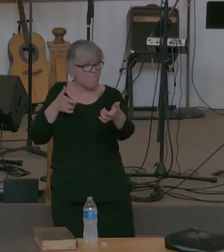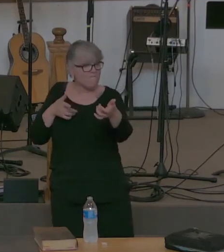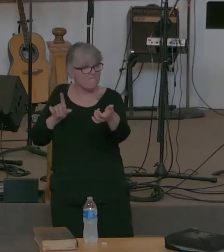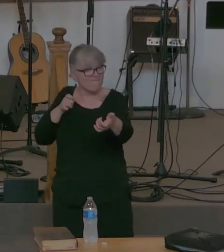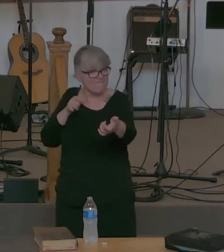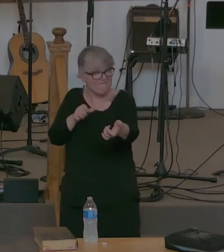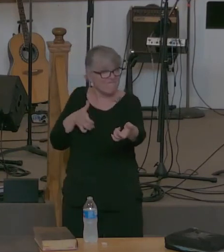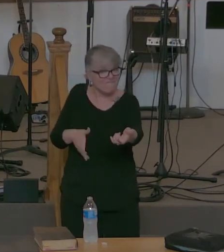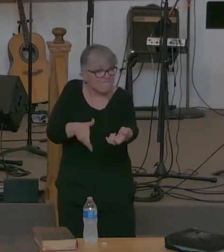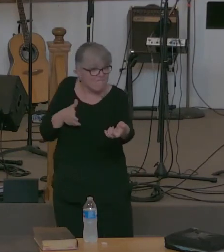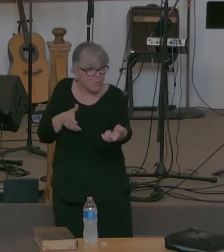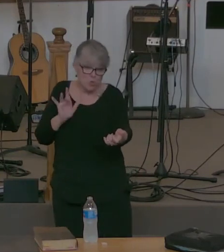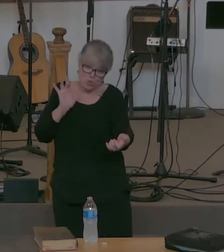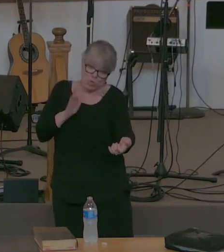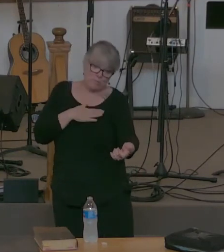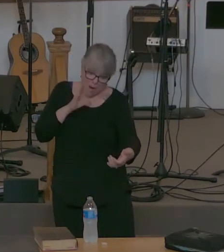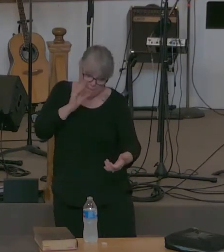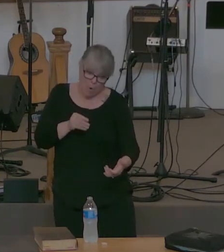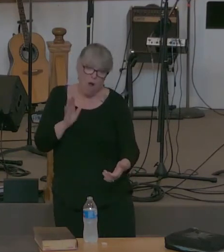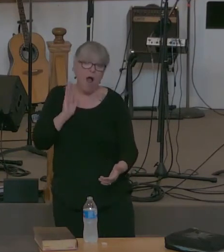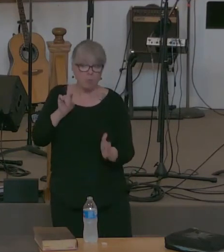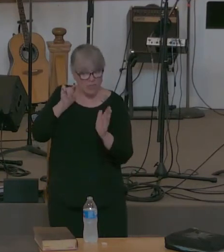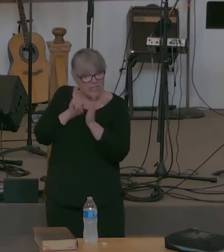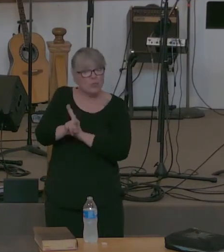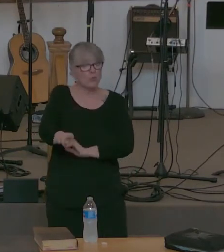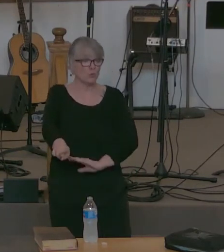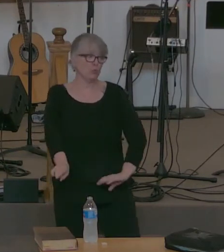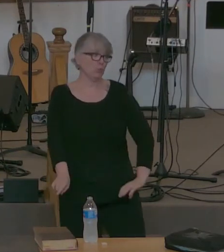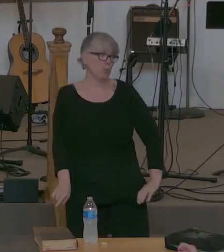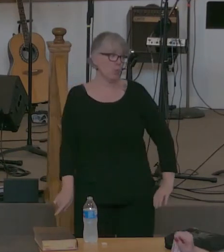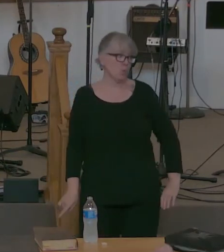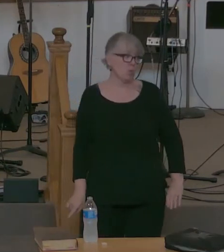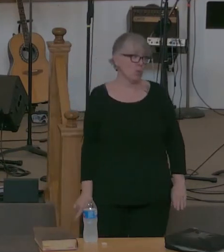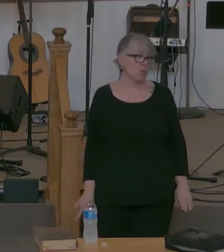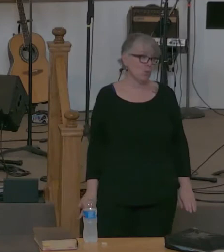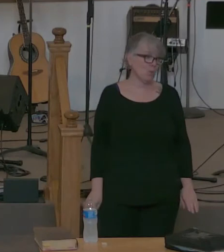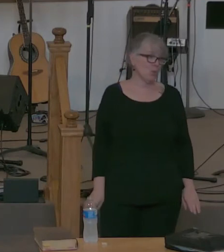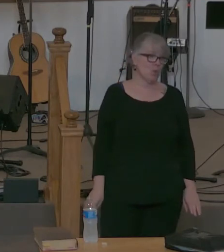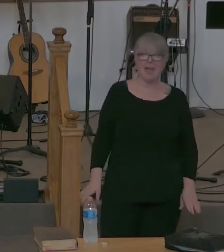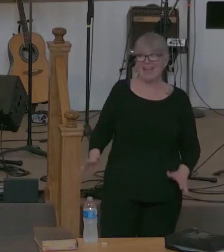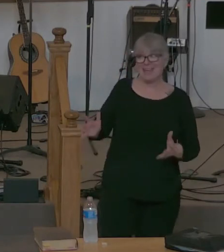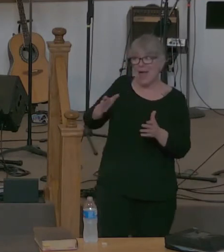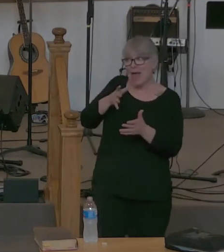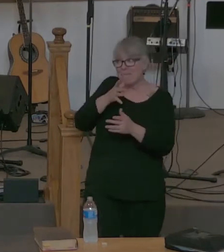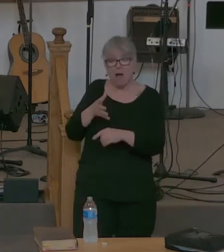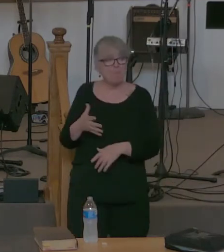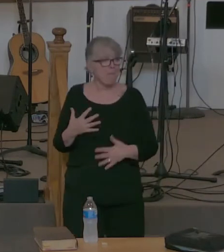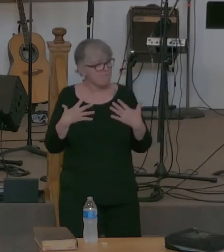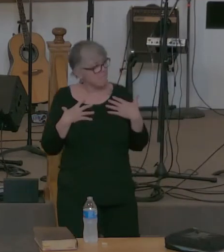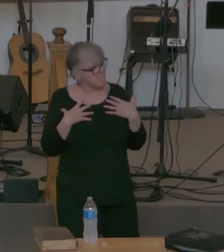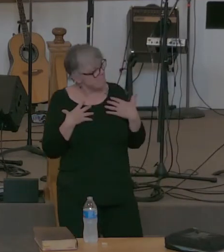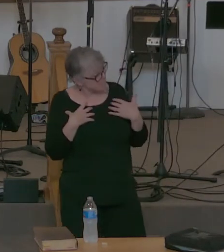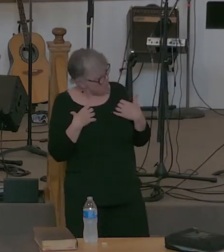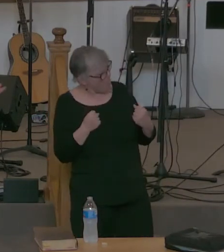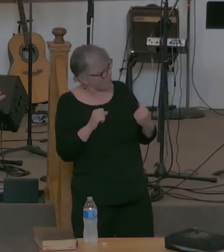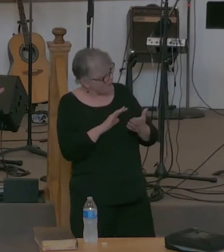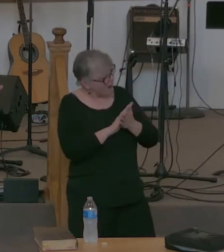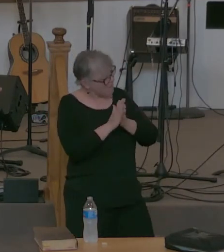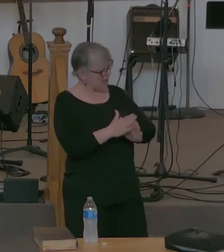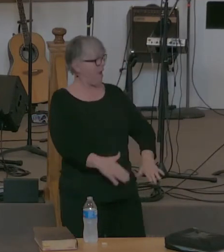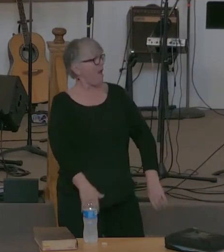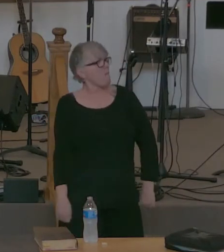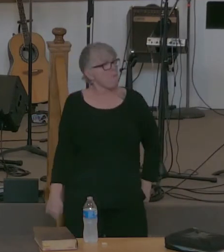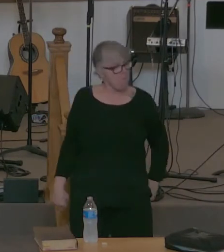boy, I will kill you. And he said, boldness all of a sudden come on